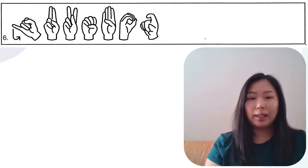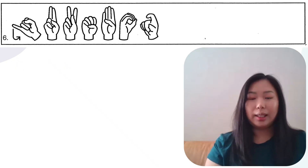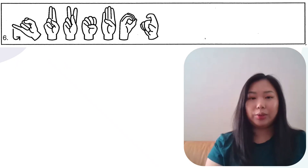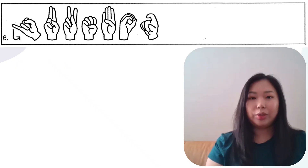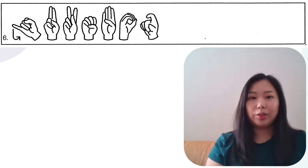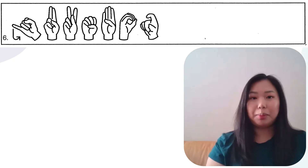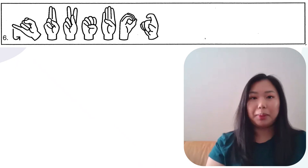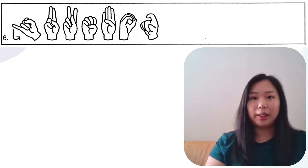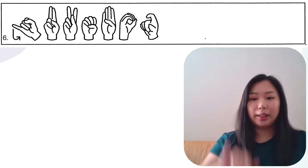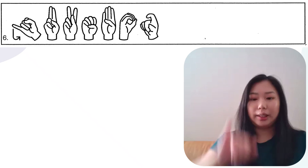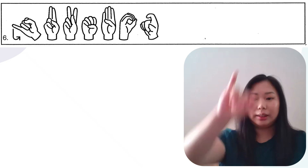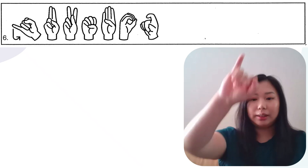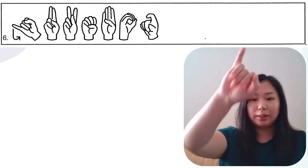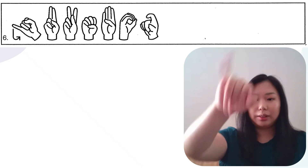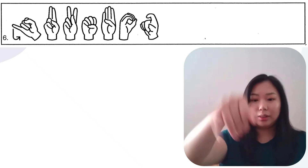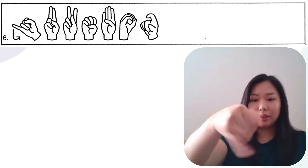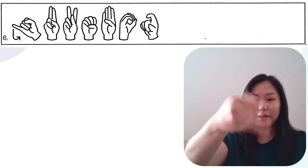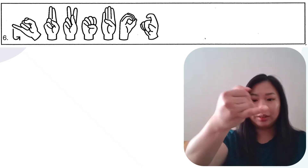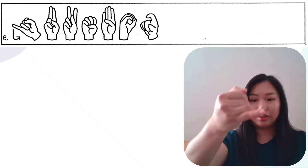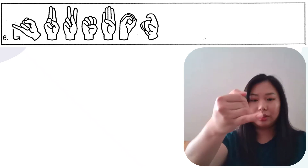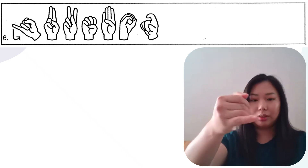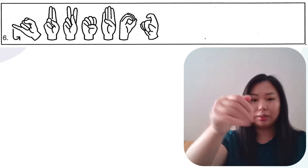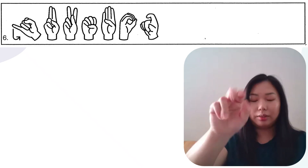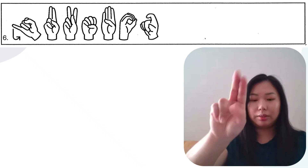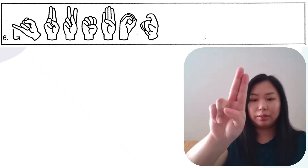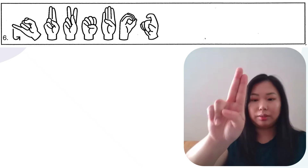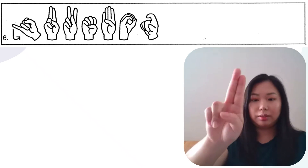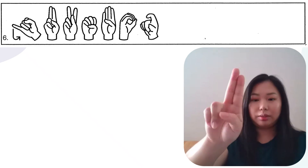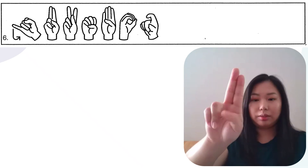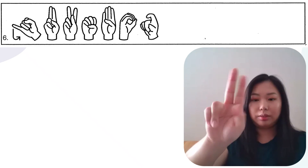The last word we're spelling is